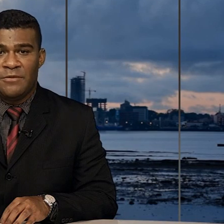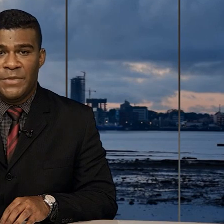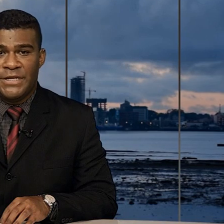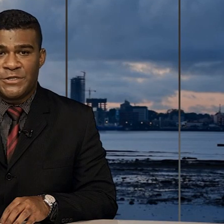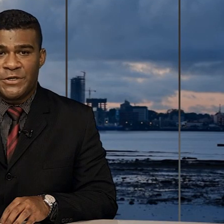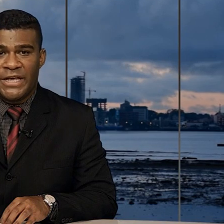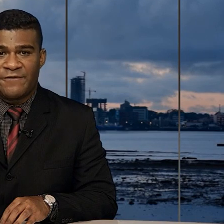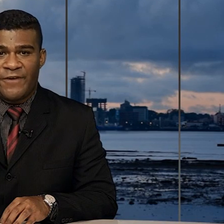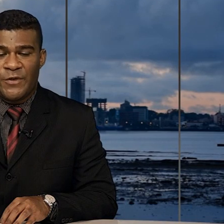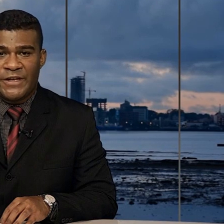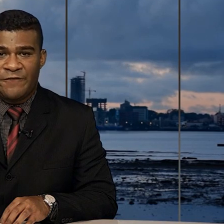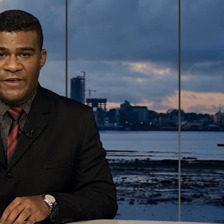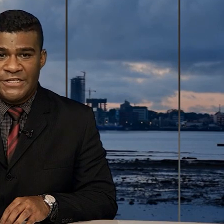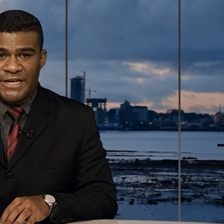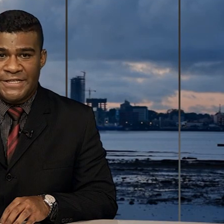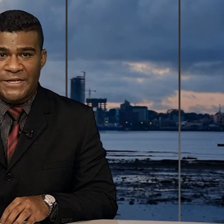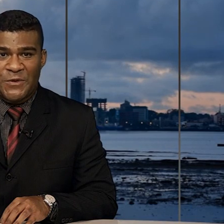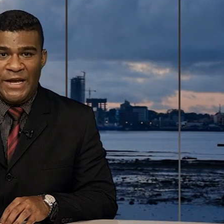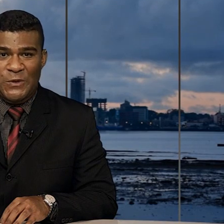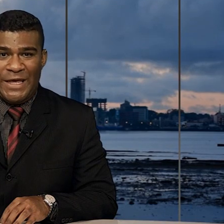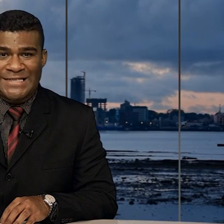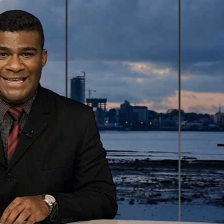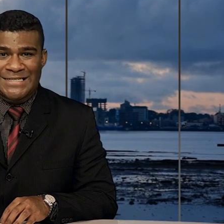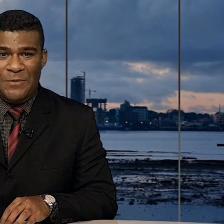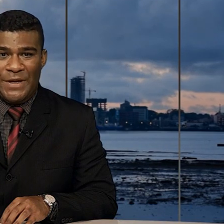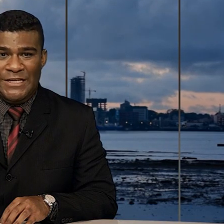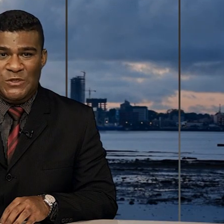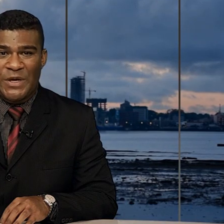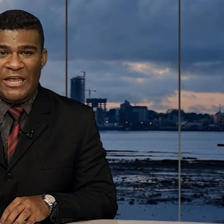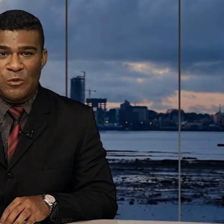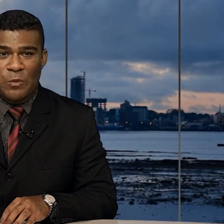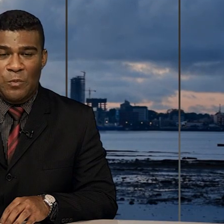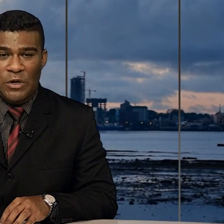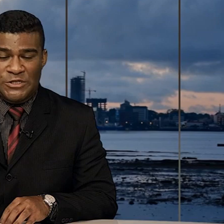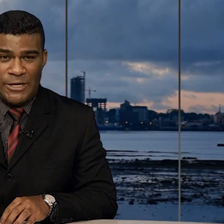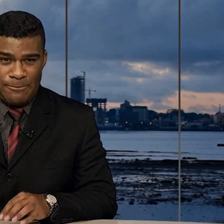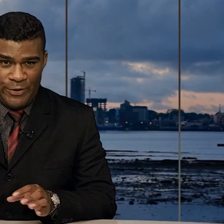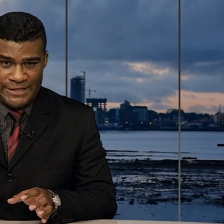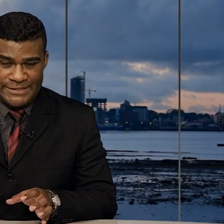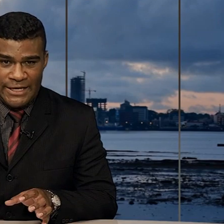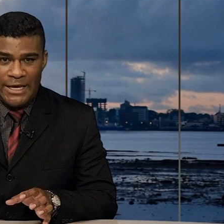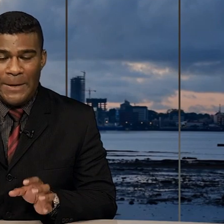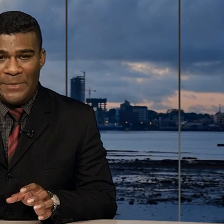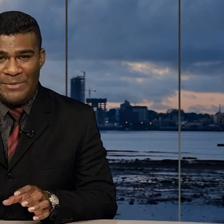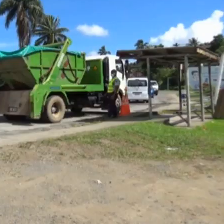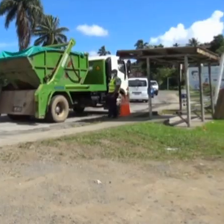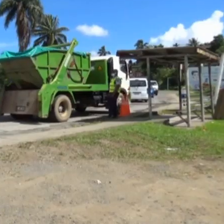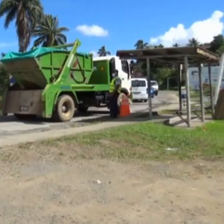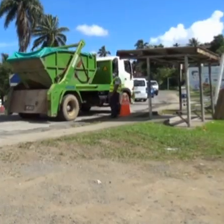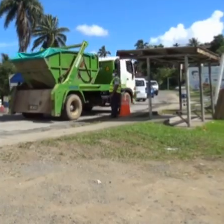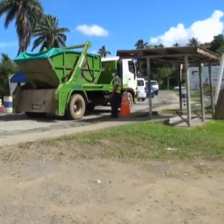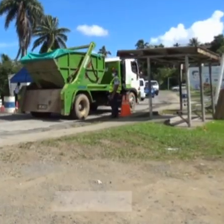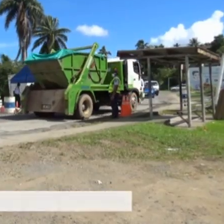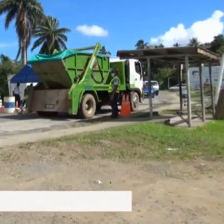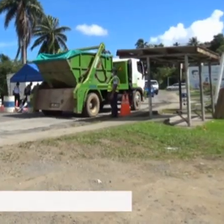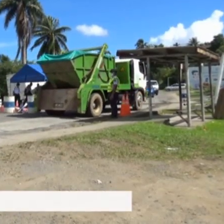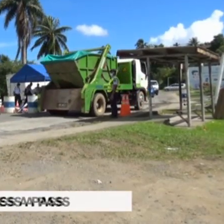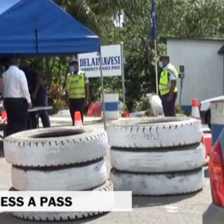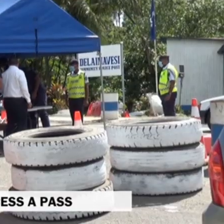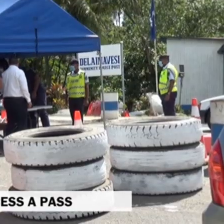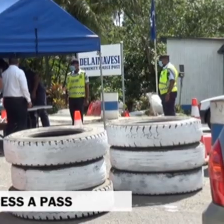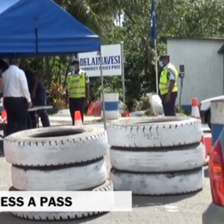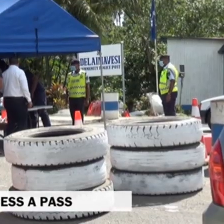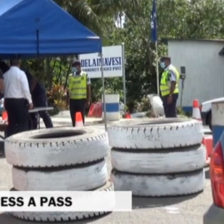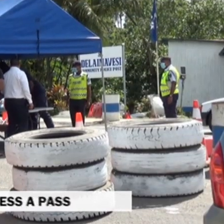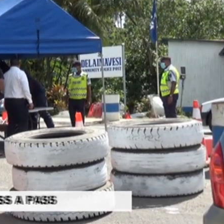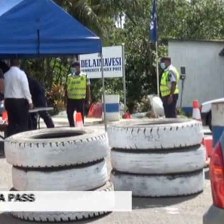Health Ministry has found that Fijians are trying to access a pass to get through border checkpoints. Permanent Secretary for Health, Dr. James